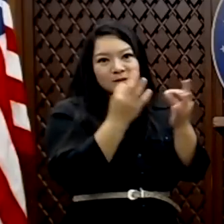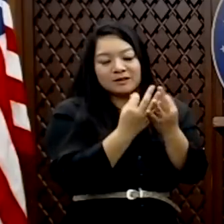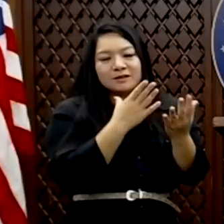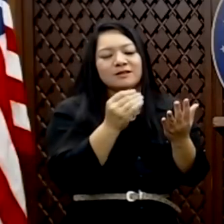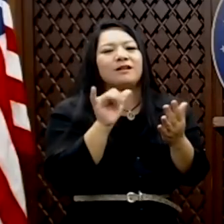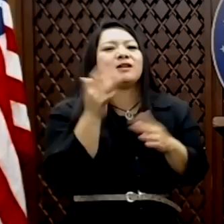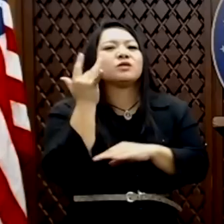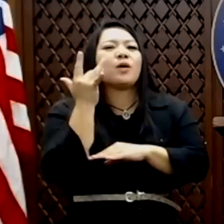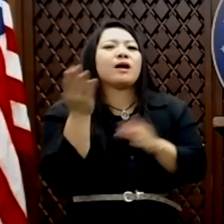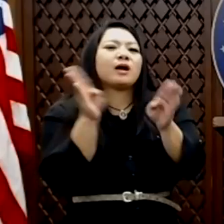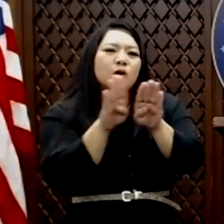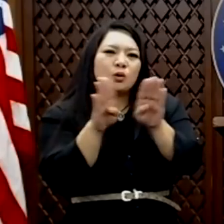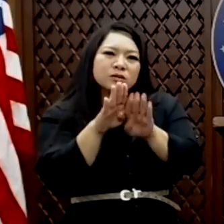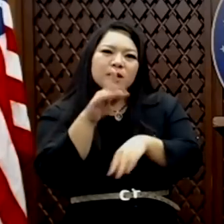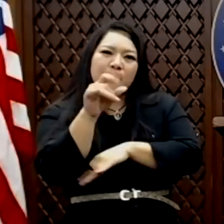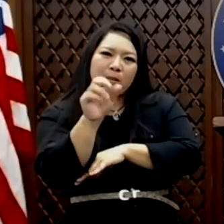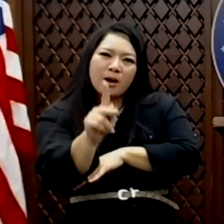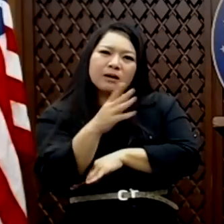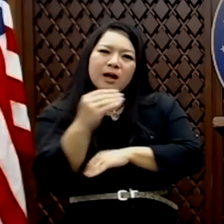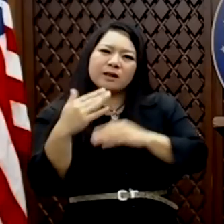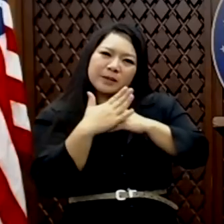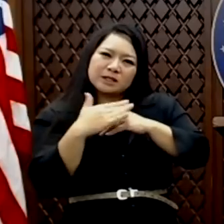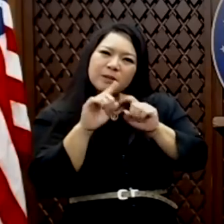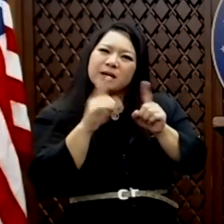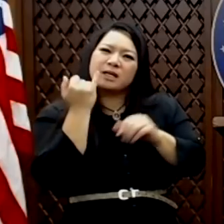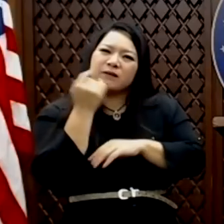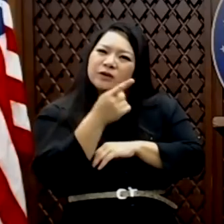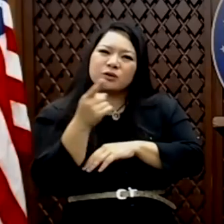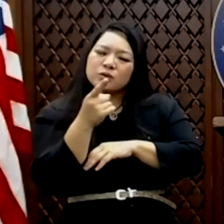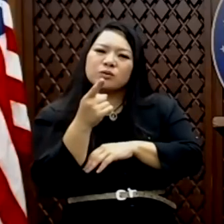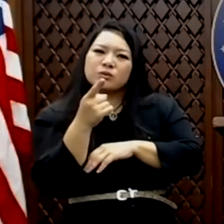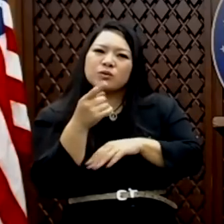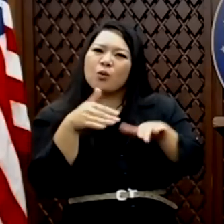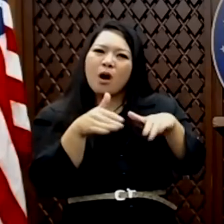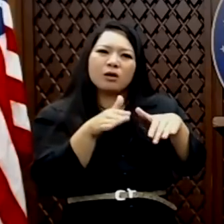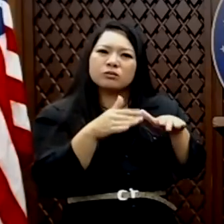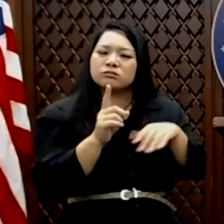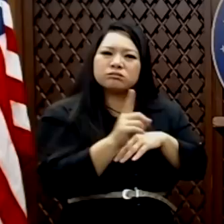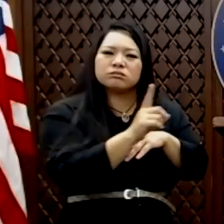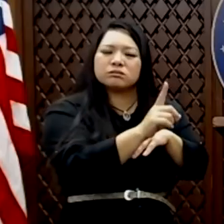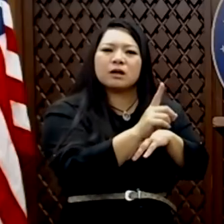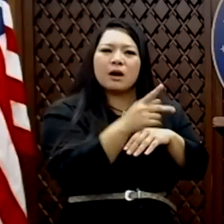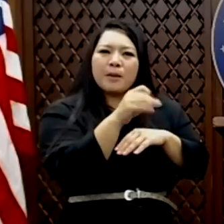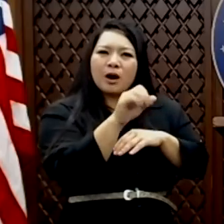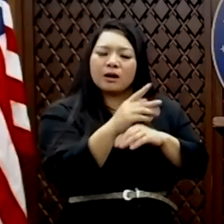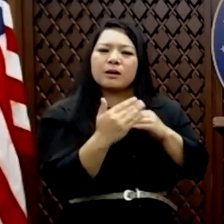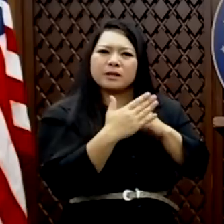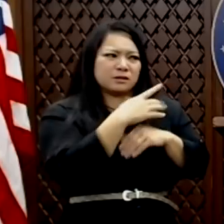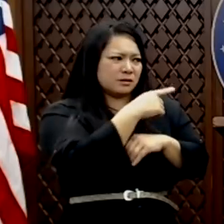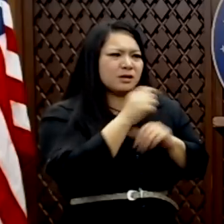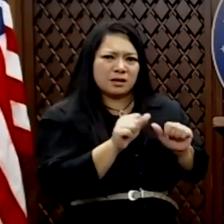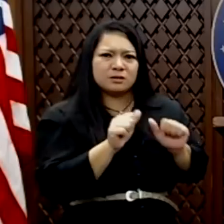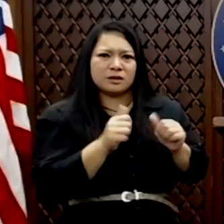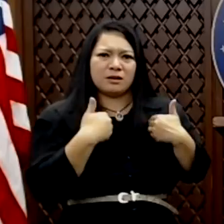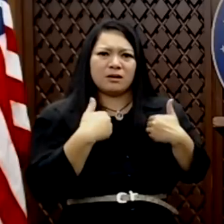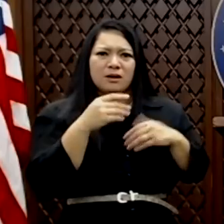I closed the park and the beaches. But if you walk around the park, and I'll tell you, I've been walking, and